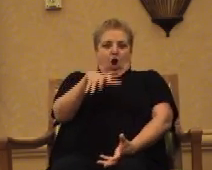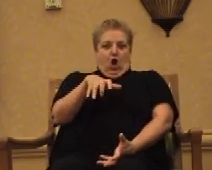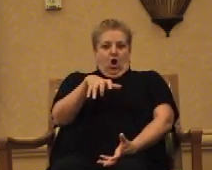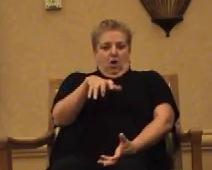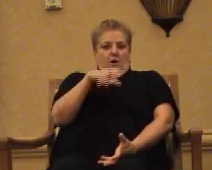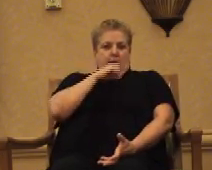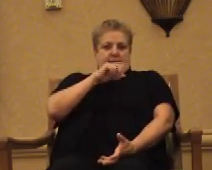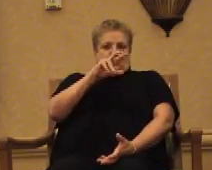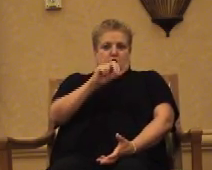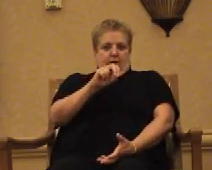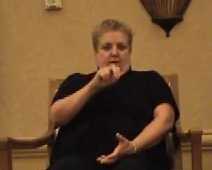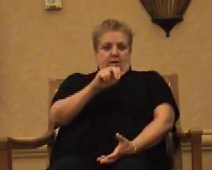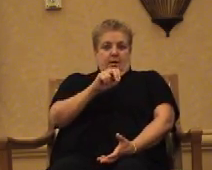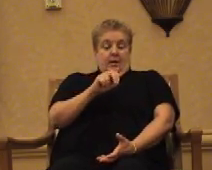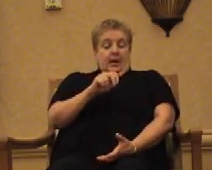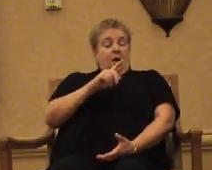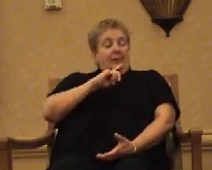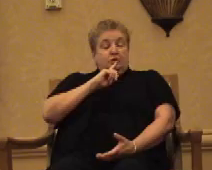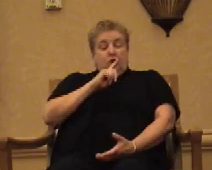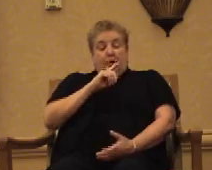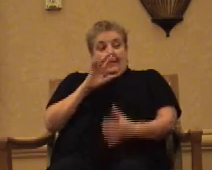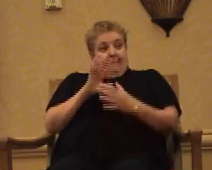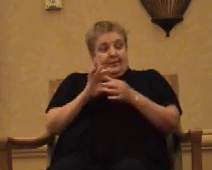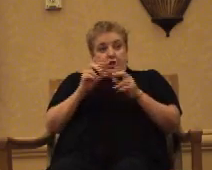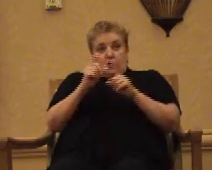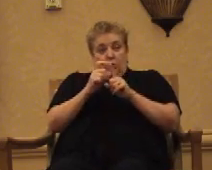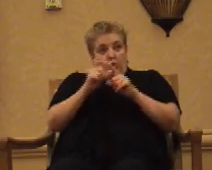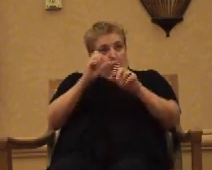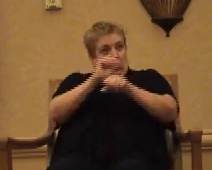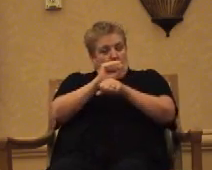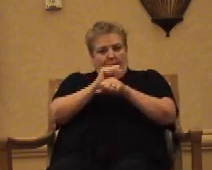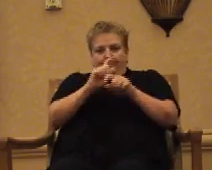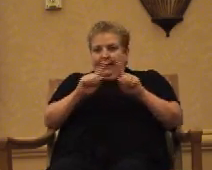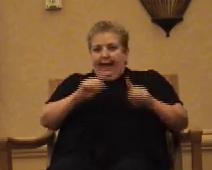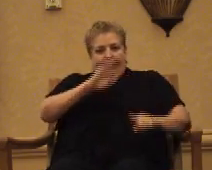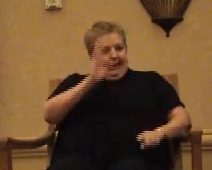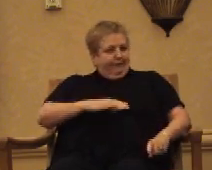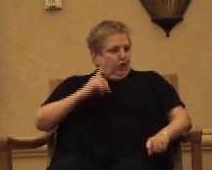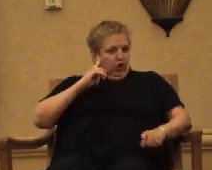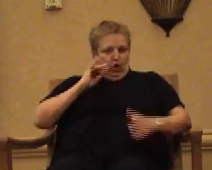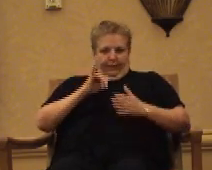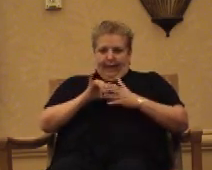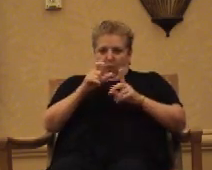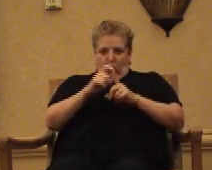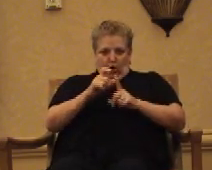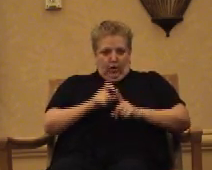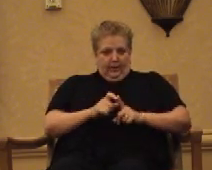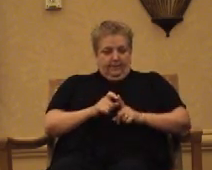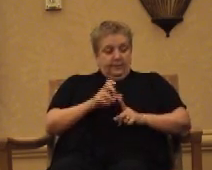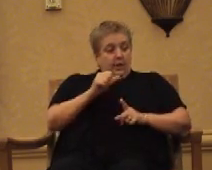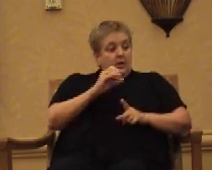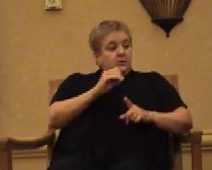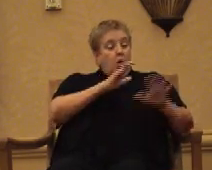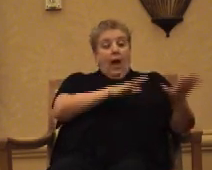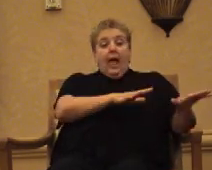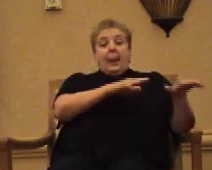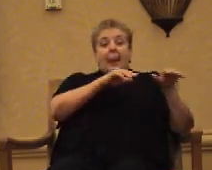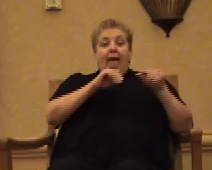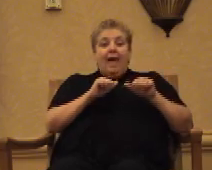that entirely. Totally never heard that. But I immediately took a leave of absence from